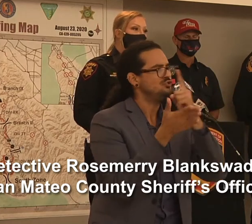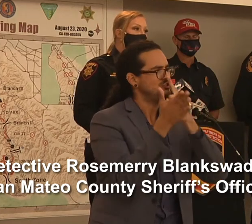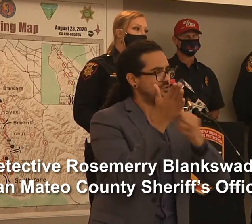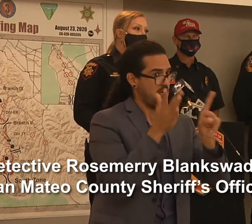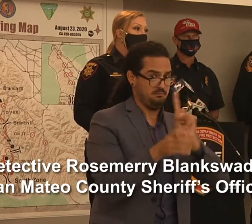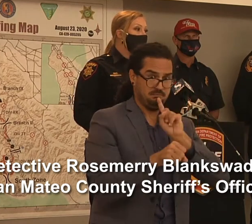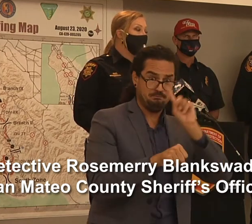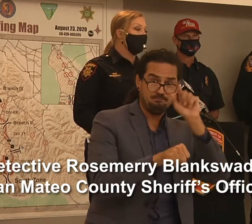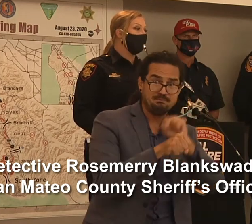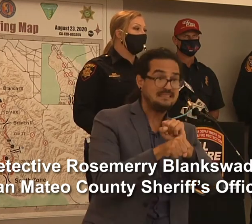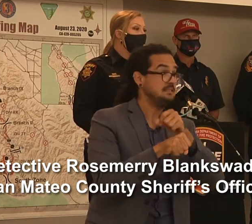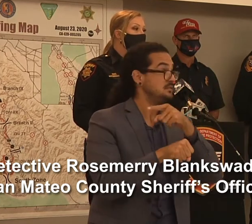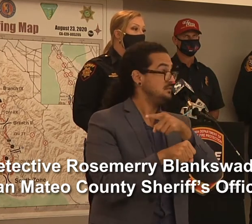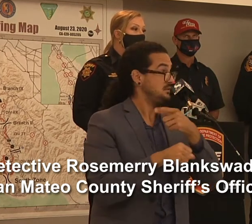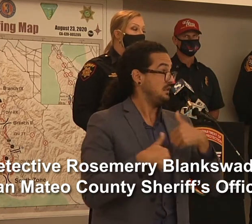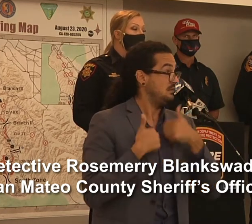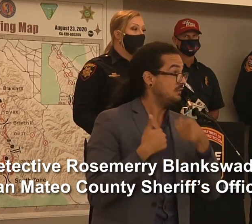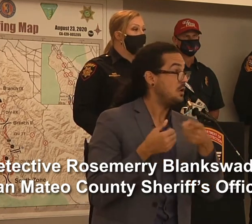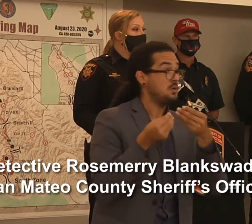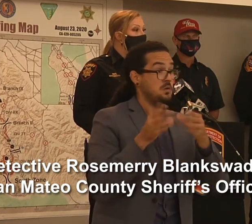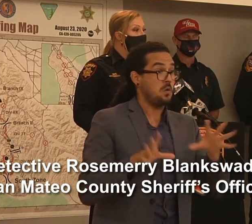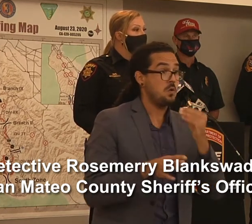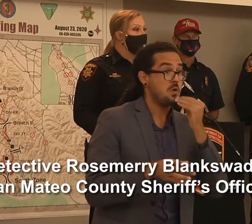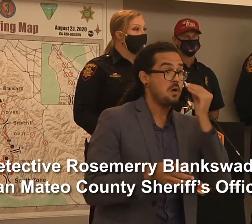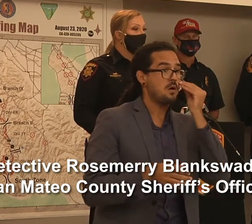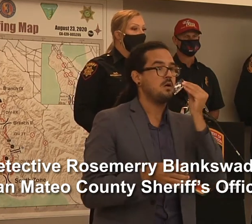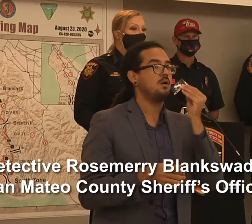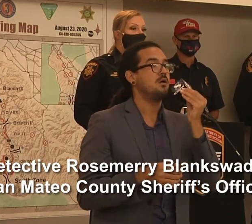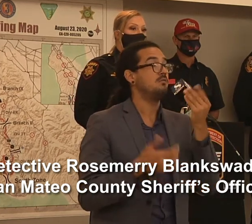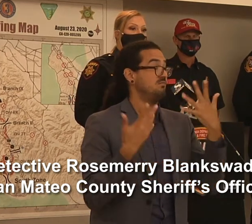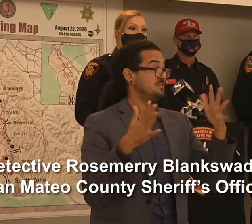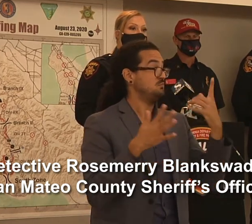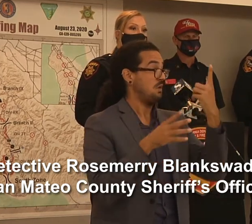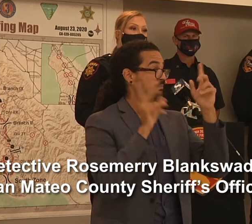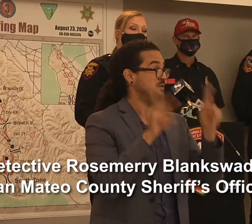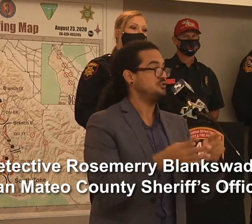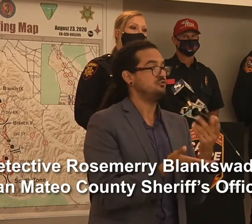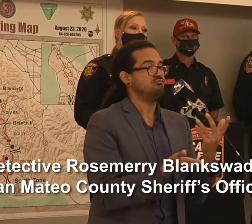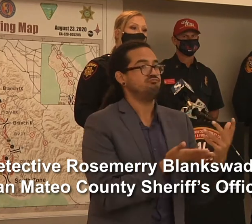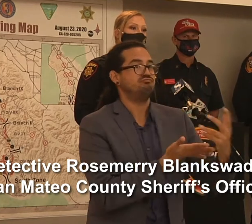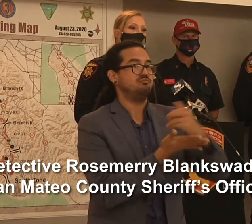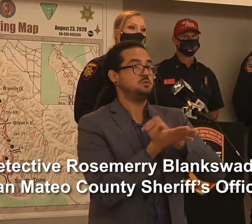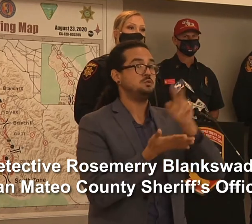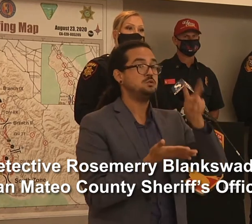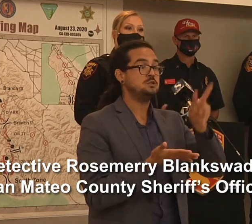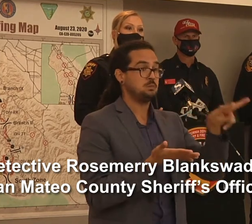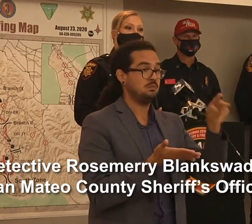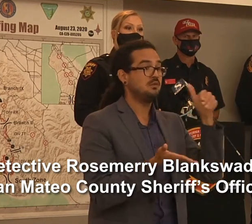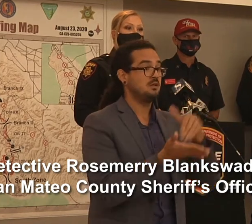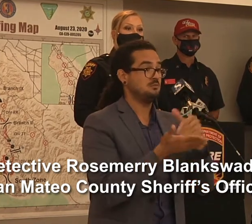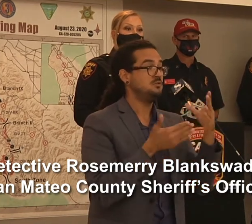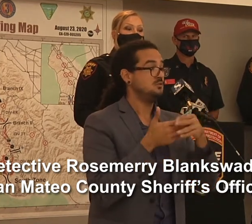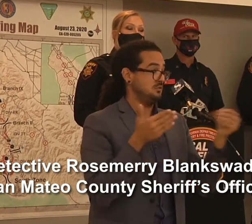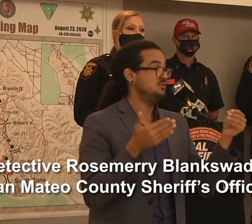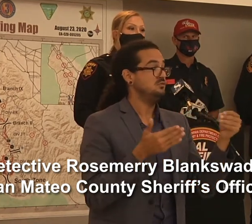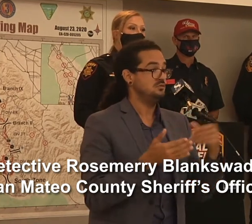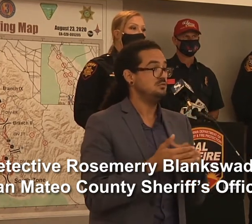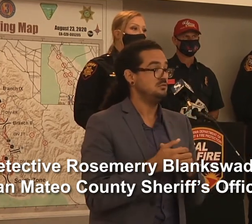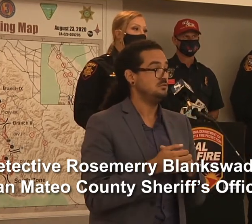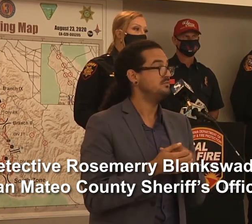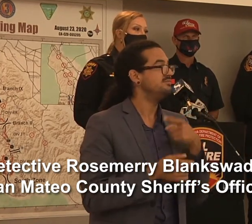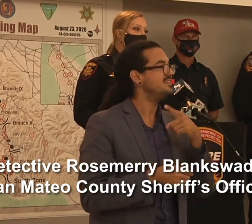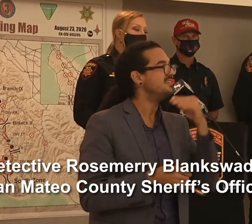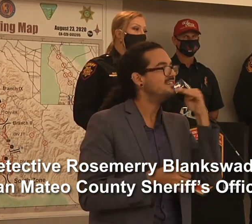of the scams we saw, this person had already raised $22,000. So do what you can to try to vet